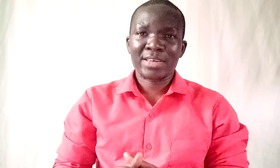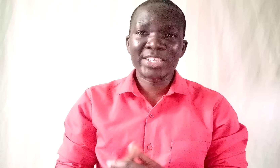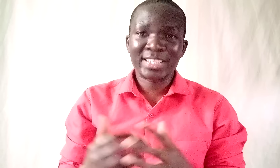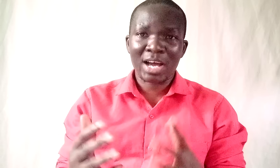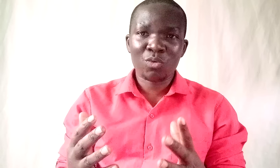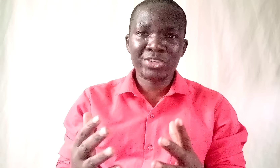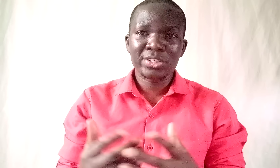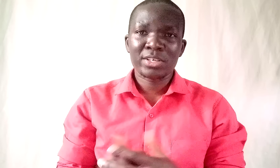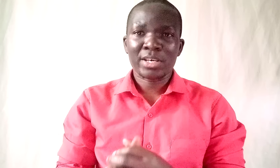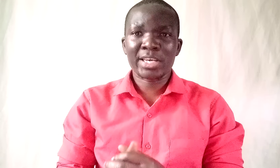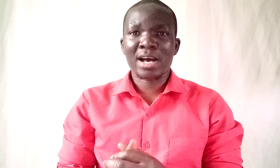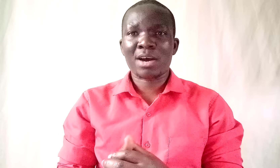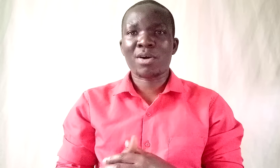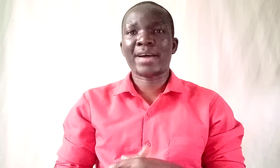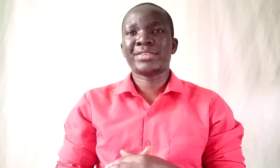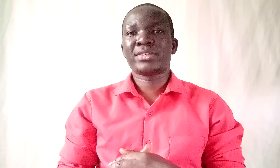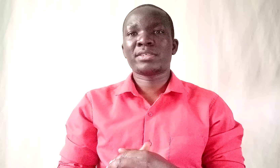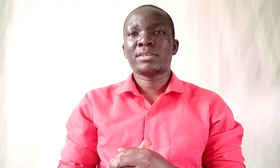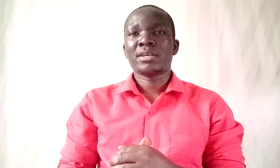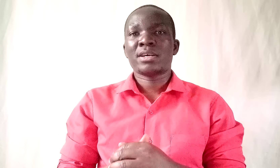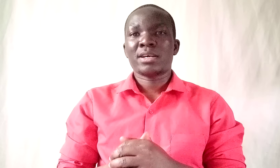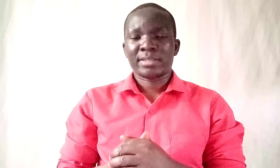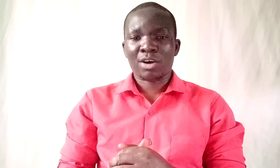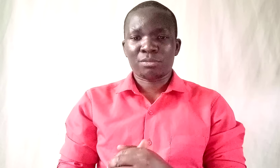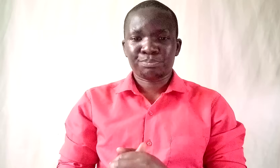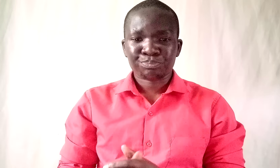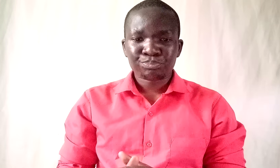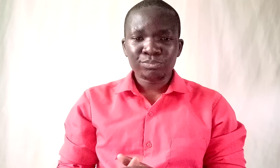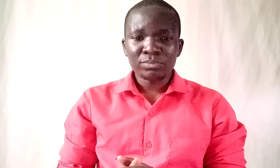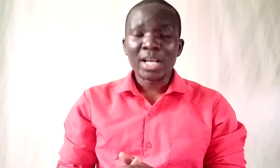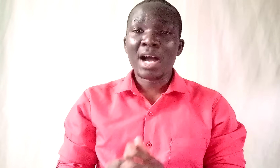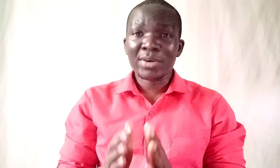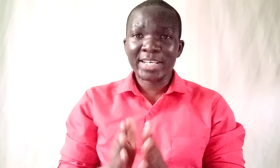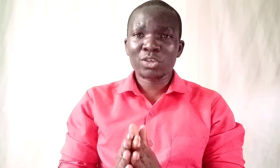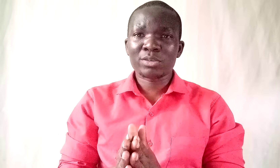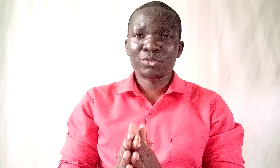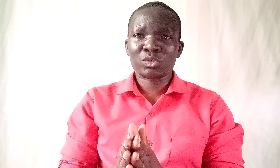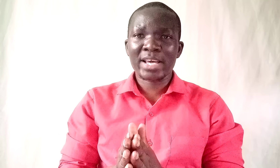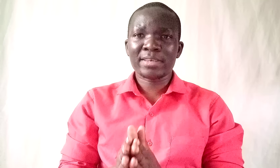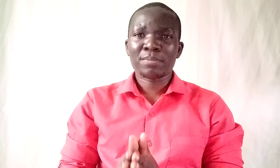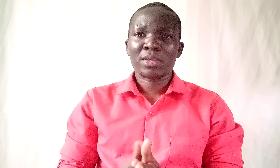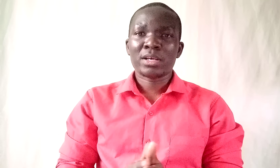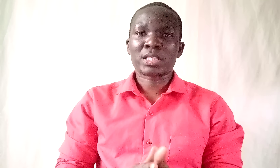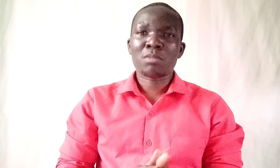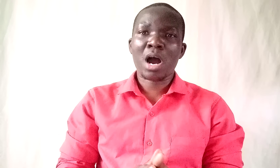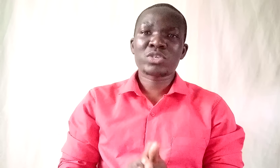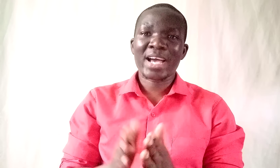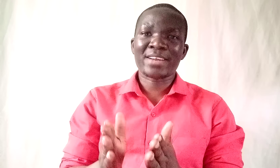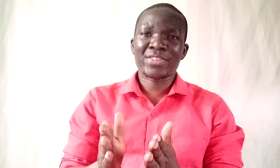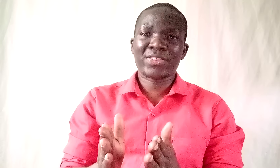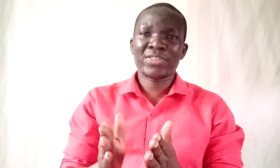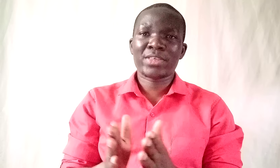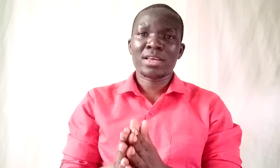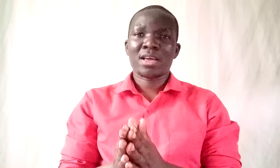this language in our hands. Now, our lesson of today is about health,